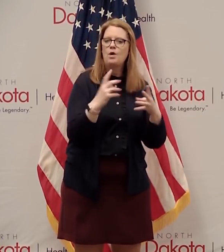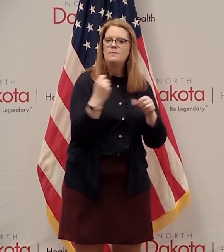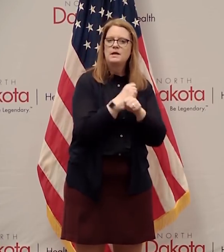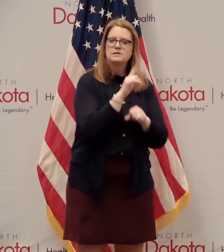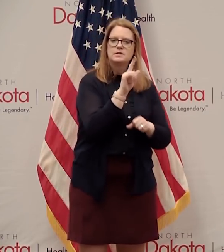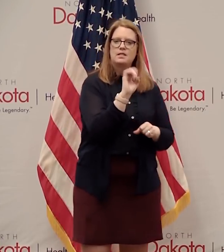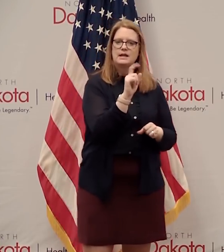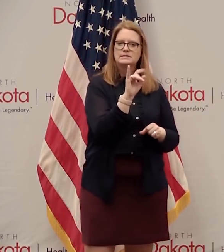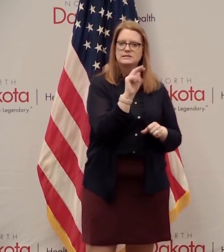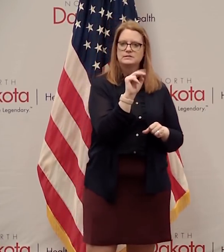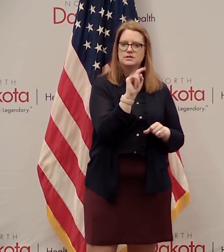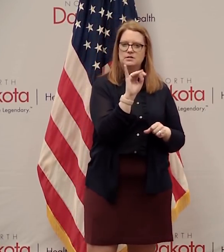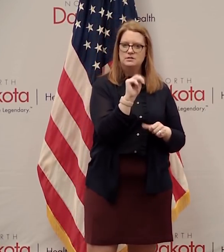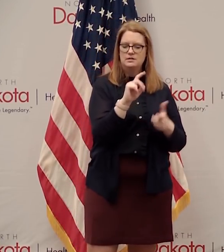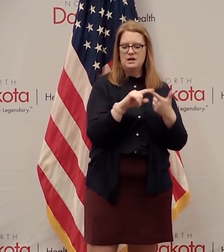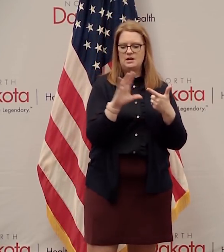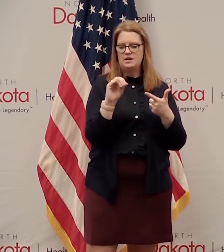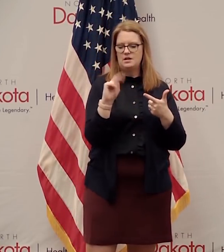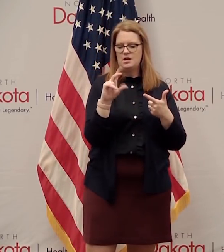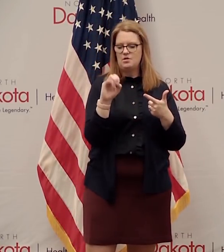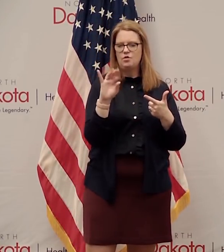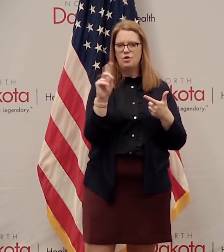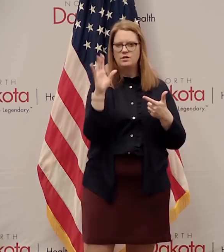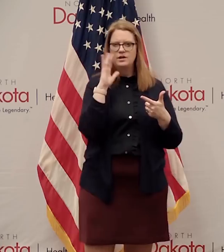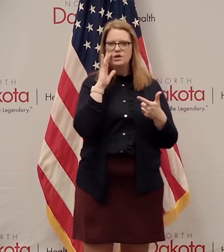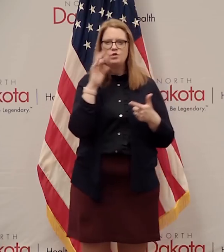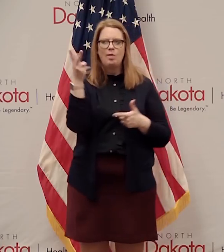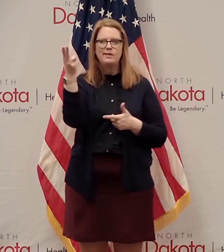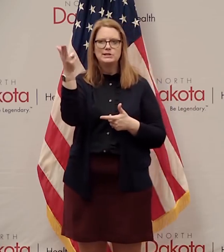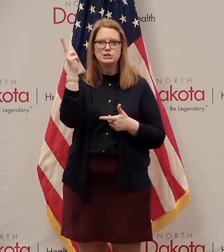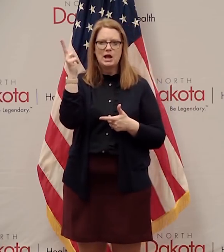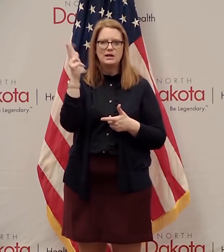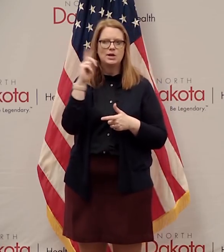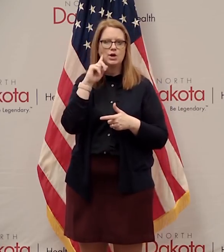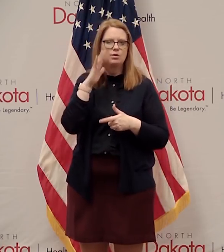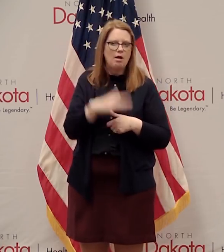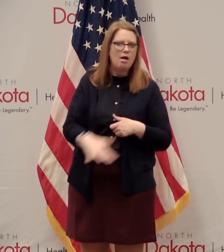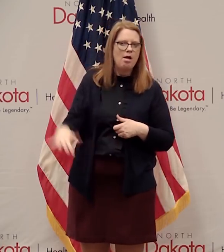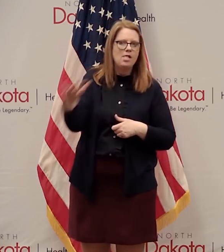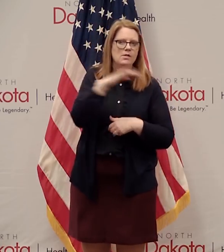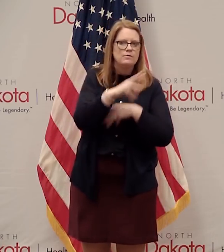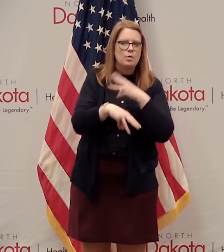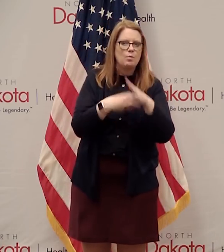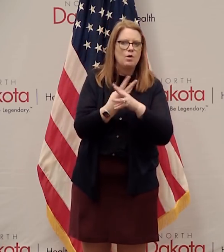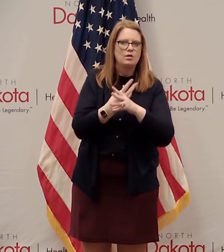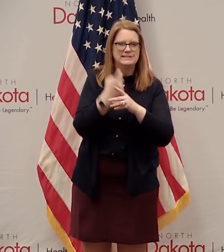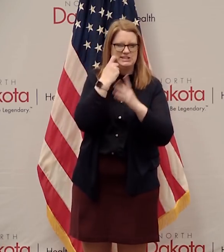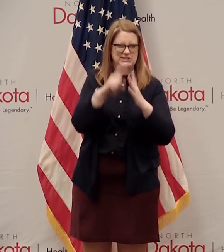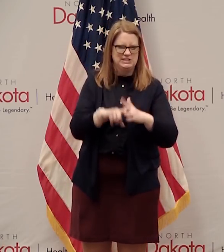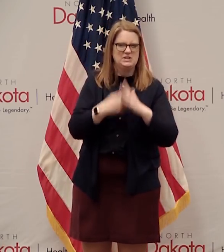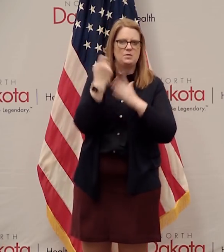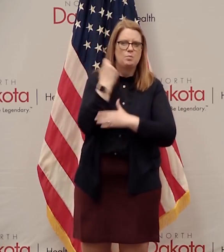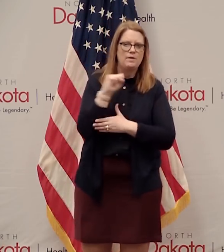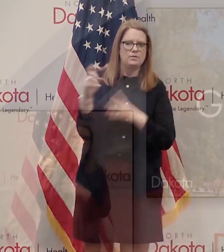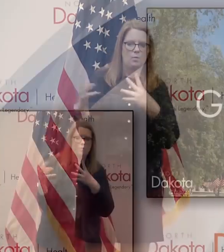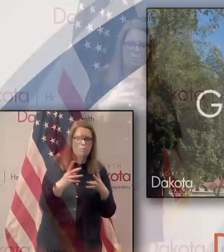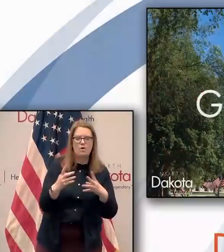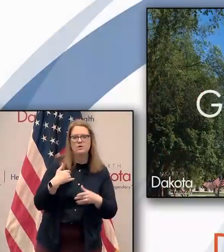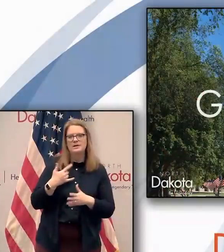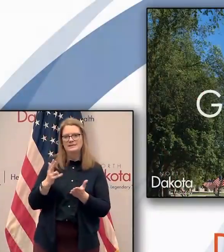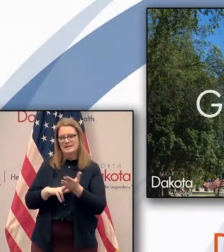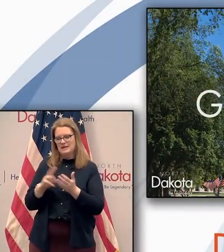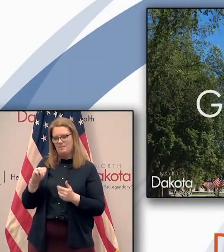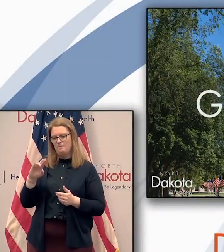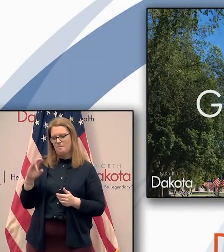of Lexington and Concord and the shot heard round the world. I signed the legislation creating Patriots Day on